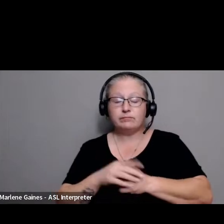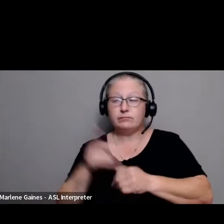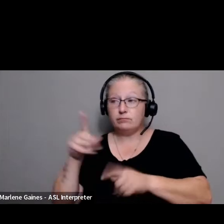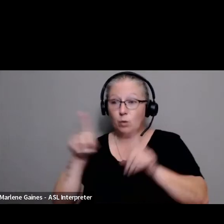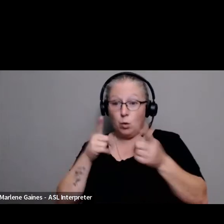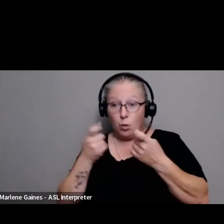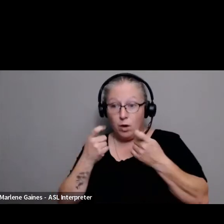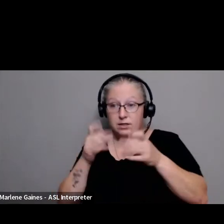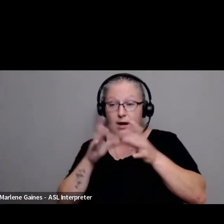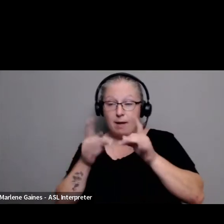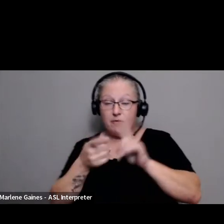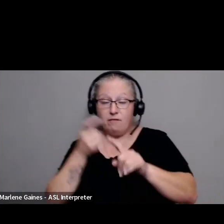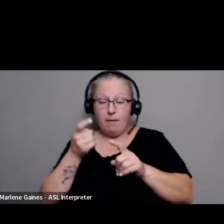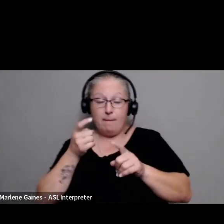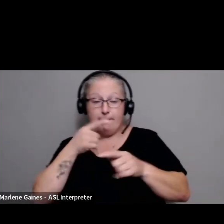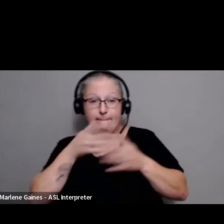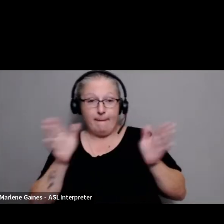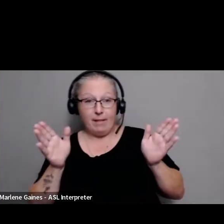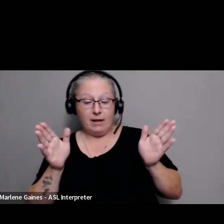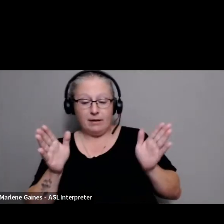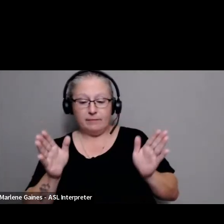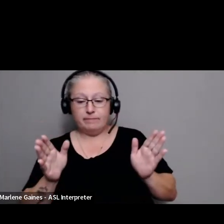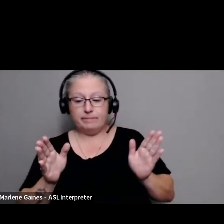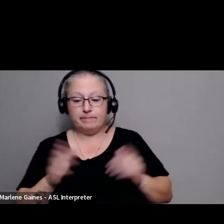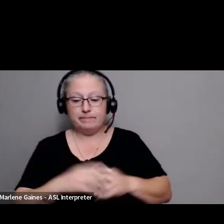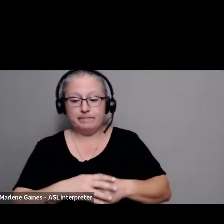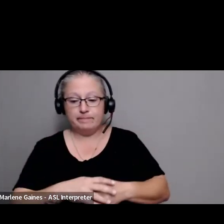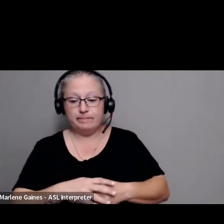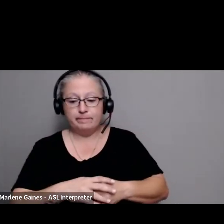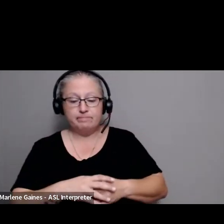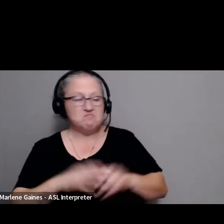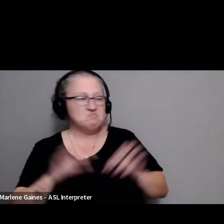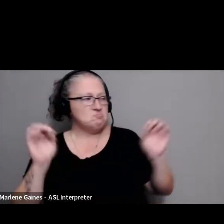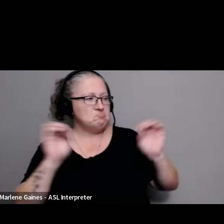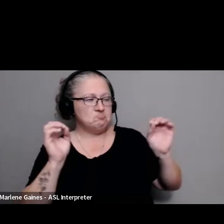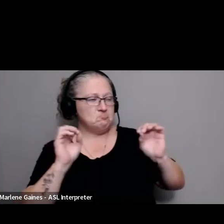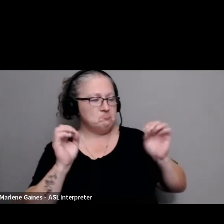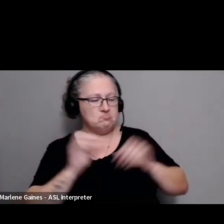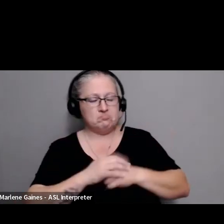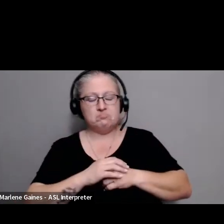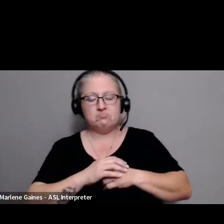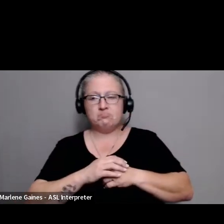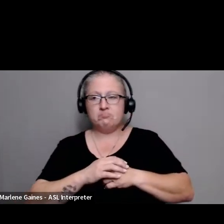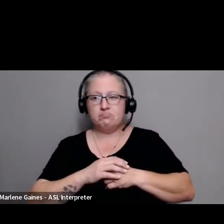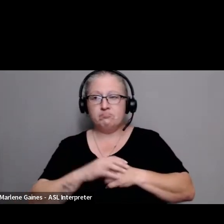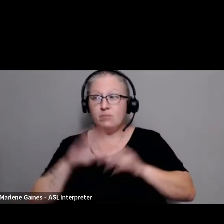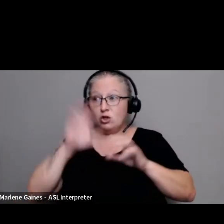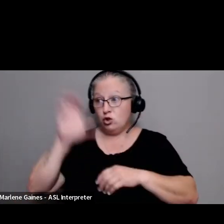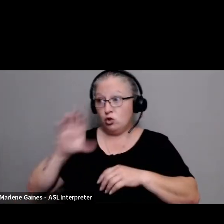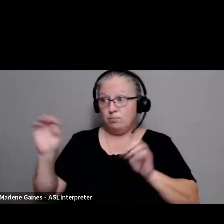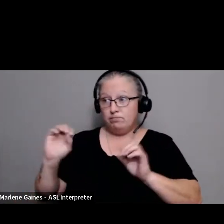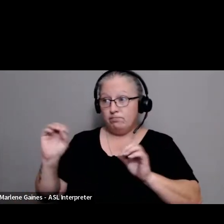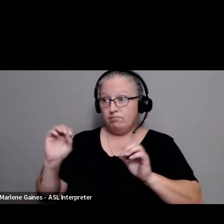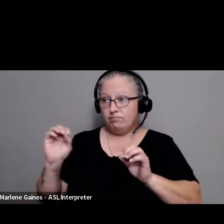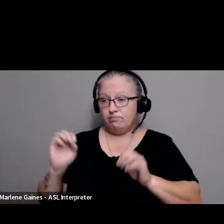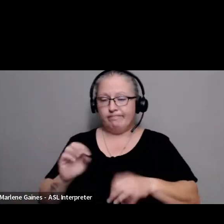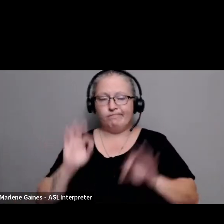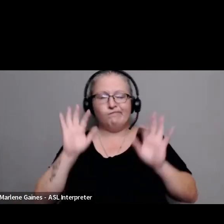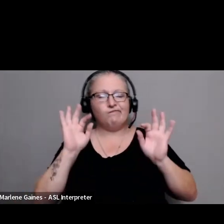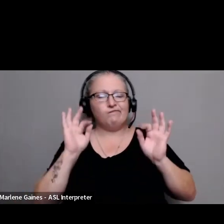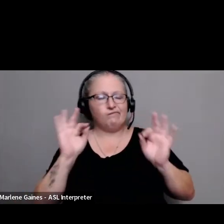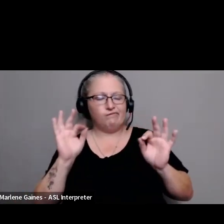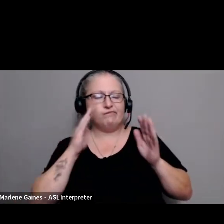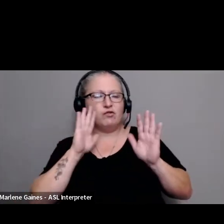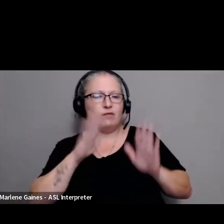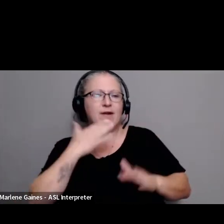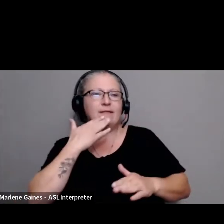questions or comments from the public? There are none. Okay, and nothing on Zoom, right? Great. Okay, thank